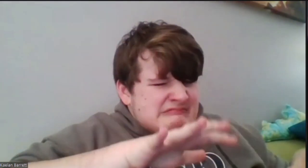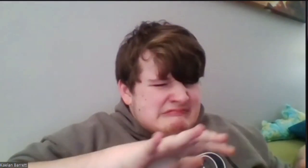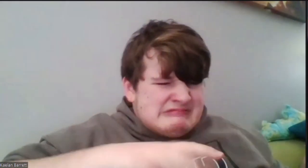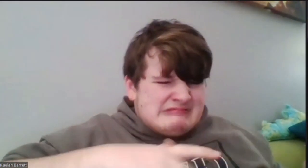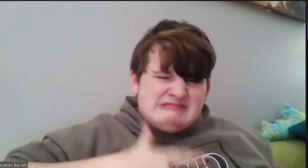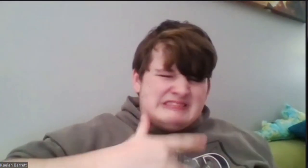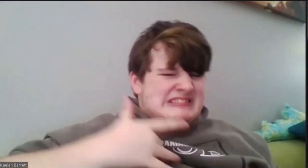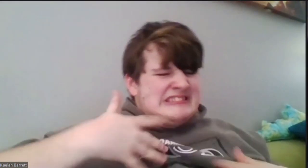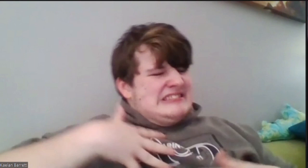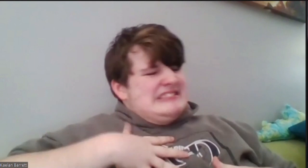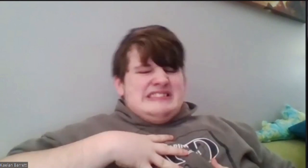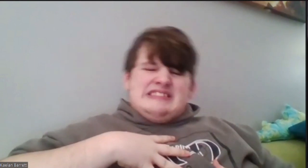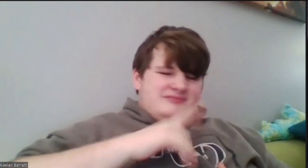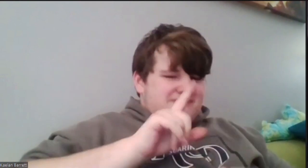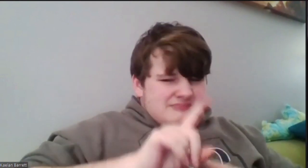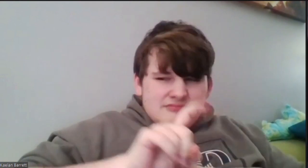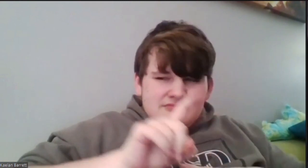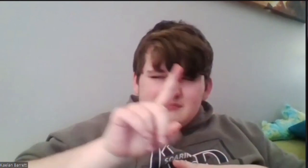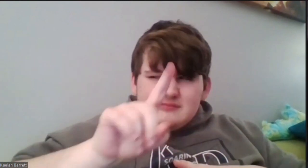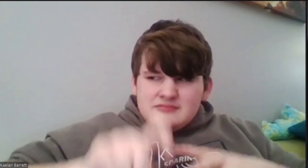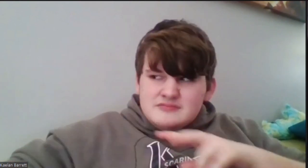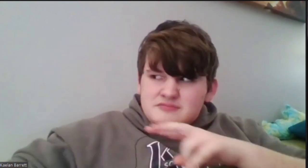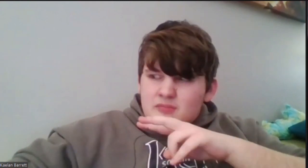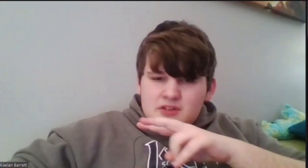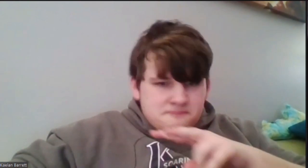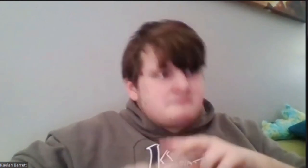Now the graveyard is dark, kind of making him feel uneasy.